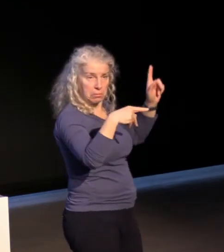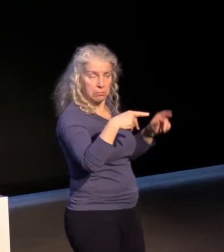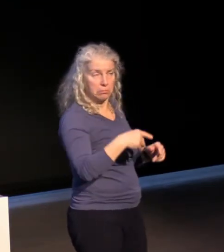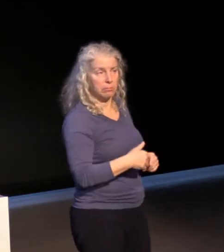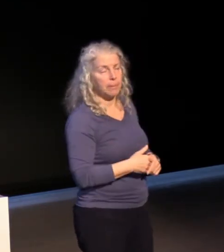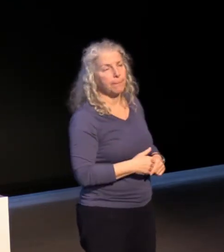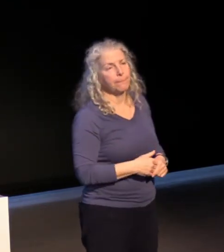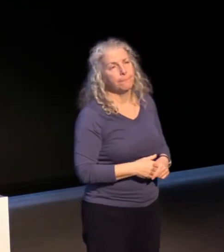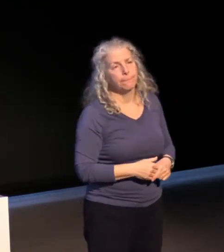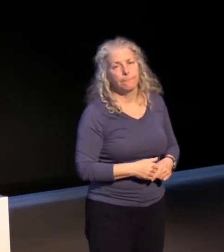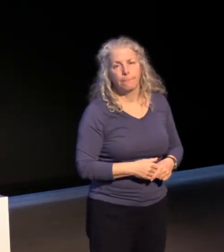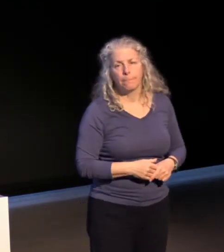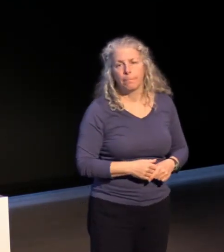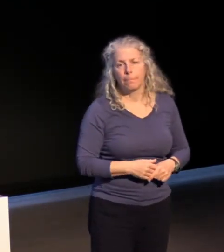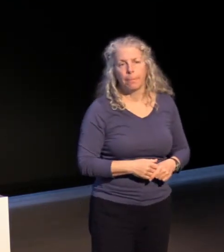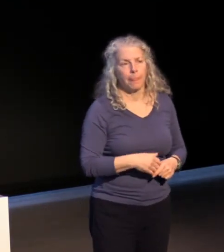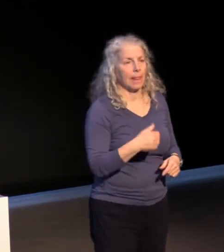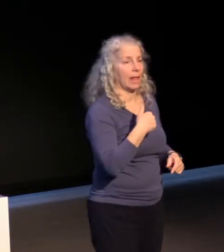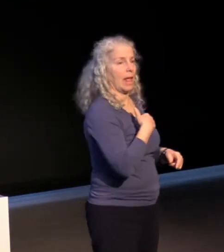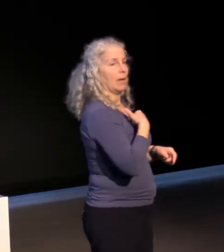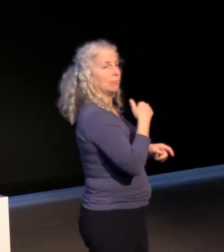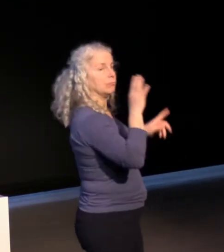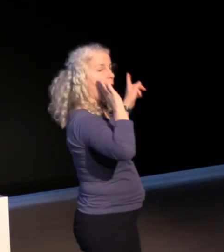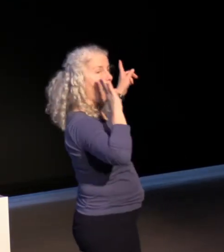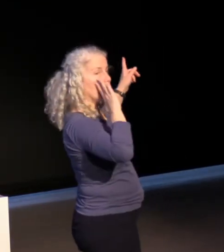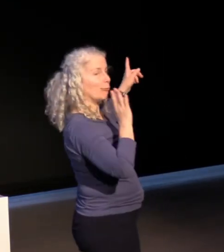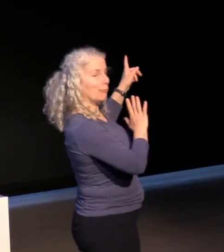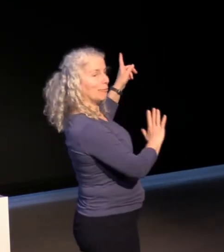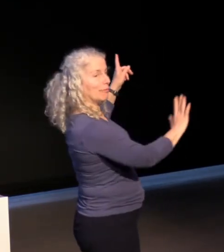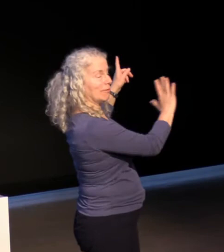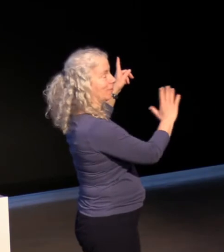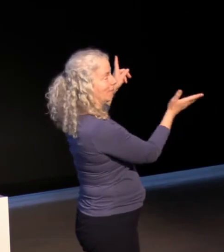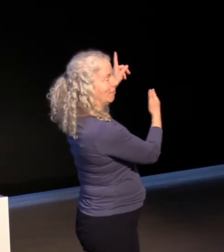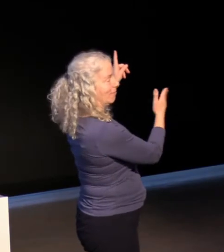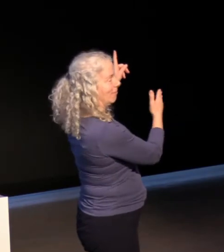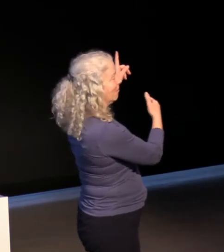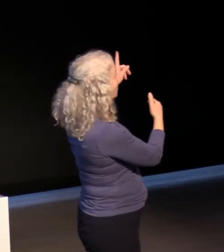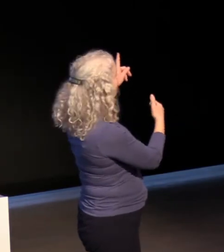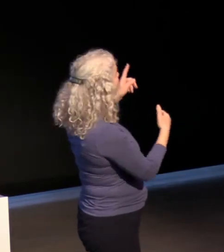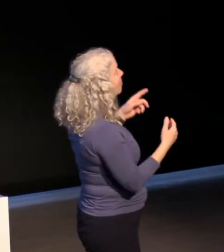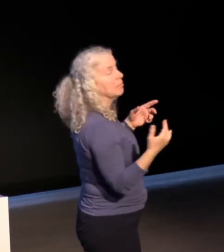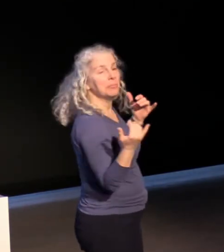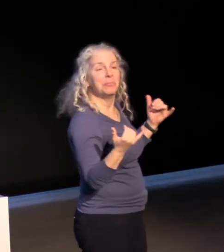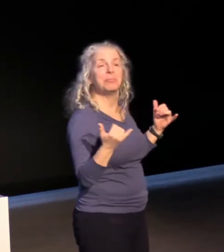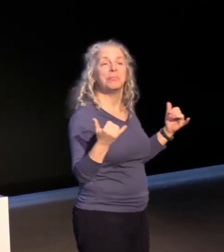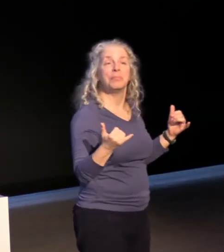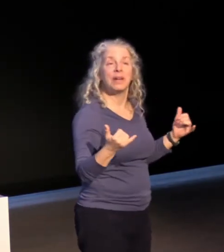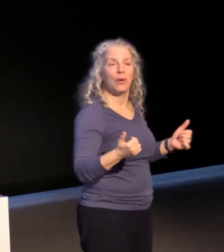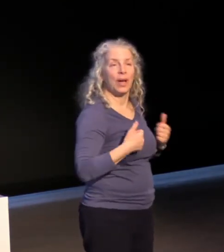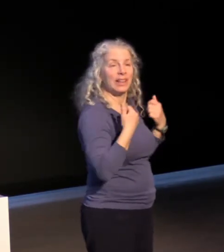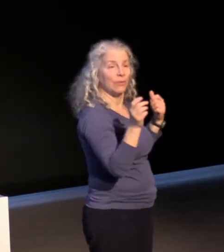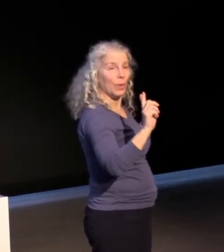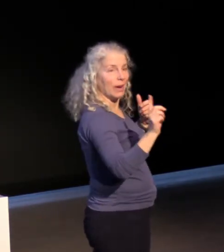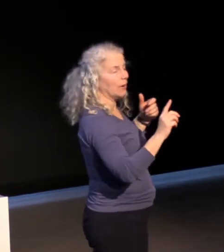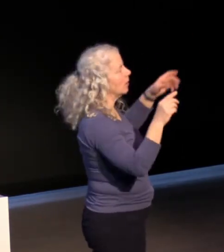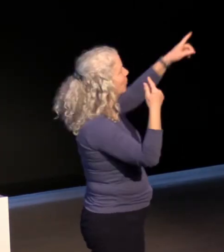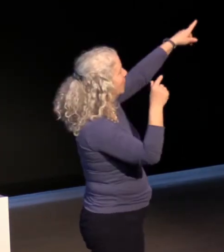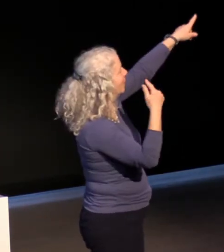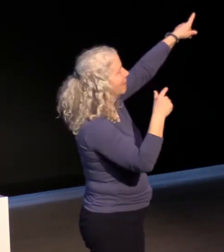So I'm from down here in the brown section, but I've lived more than half my life up here in the green